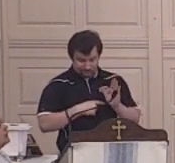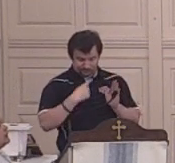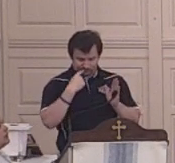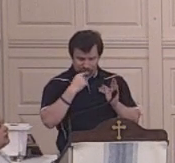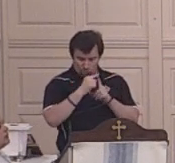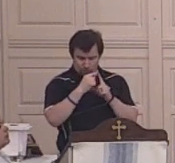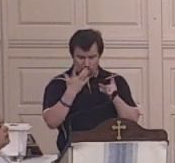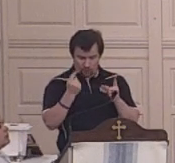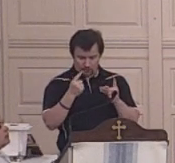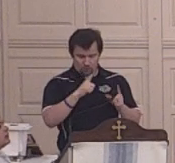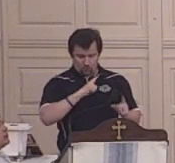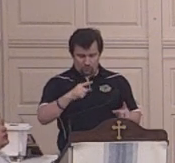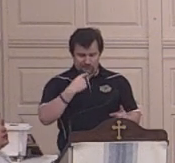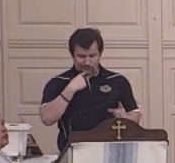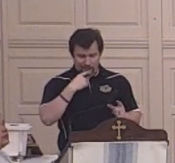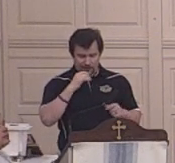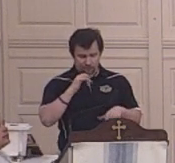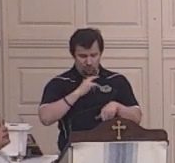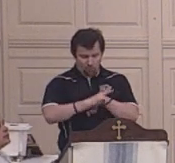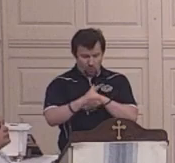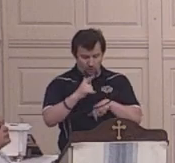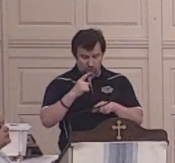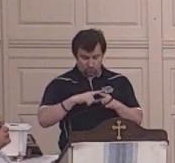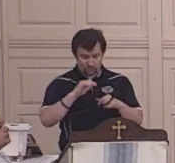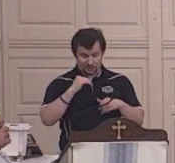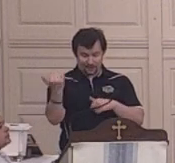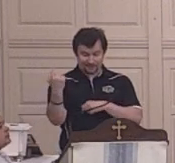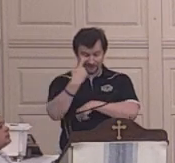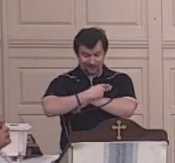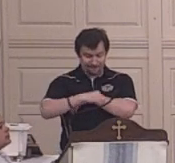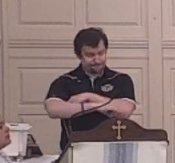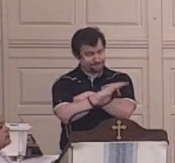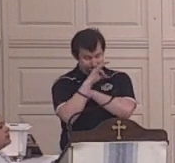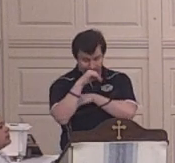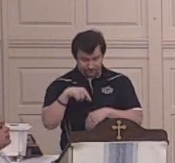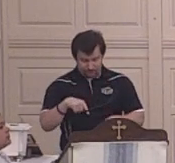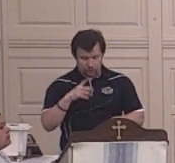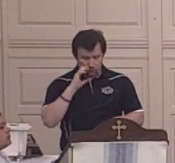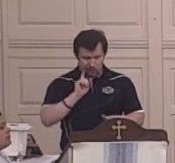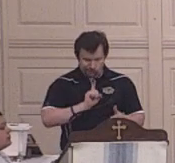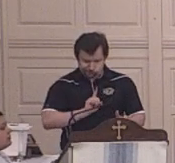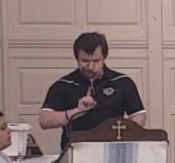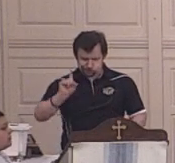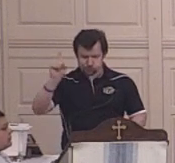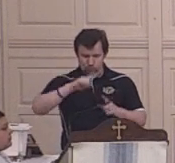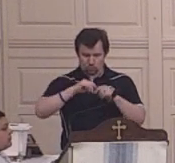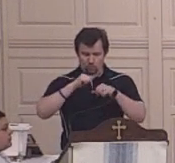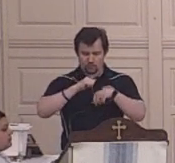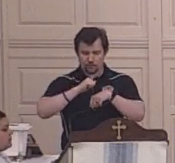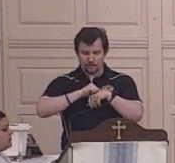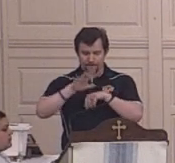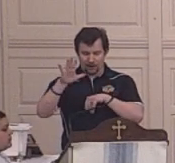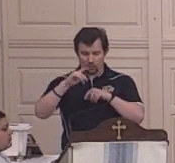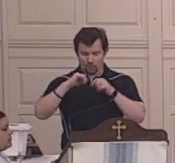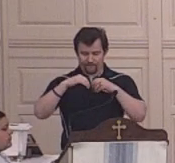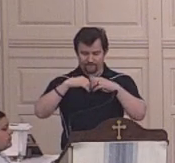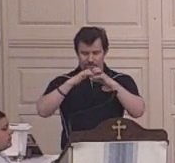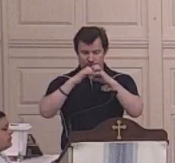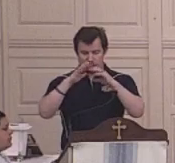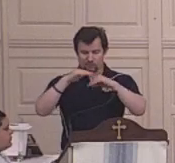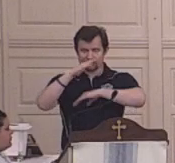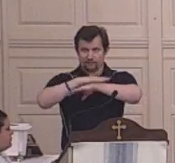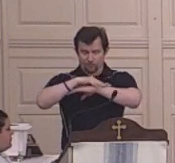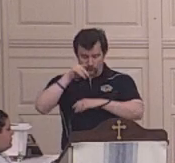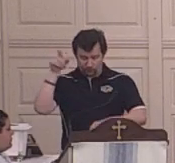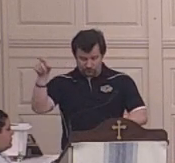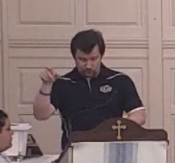Moses then wrote down all the words of the Lord, and rising early the next day, he erected